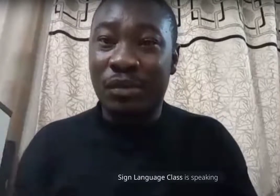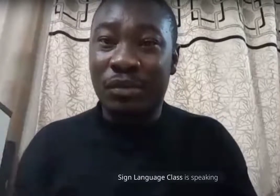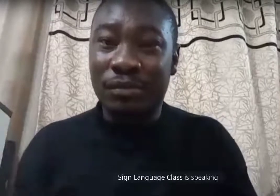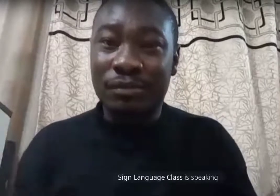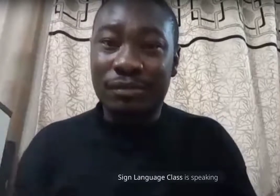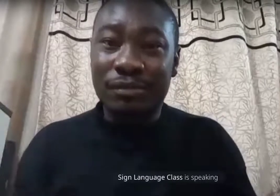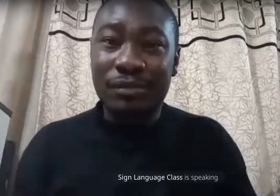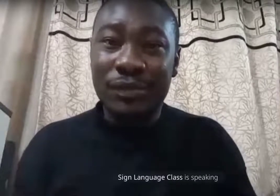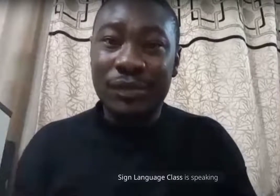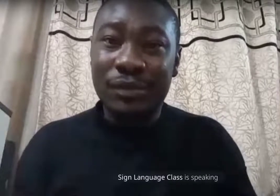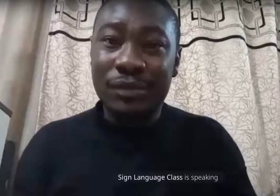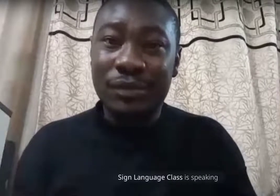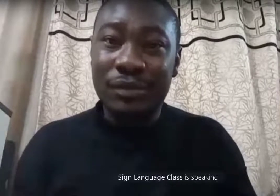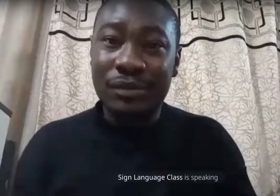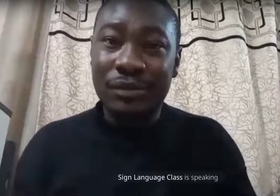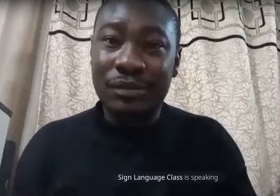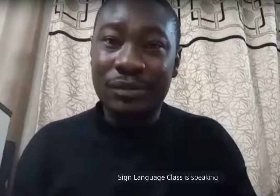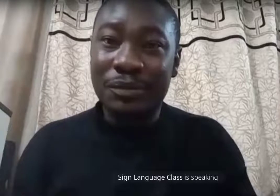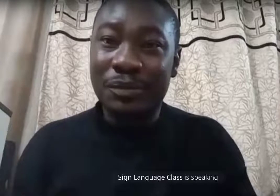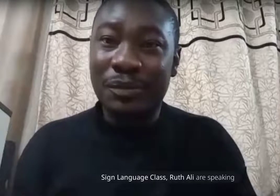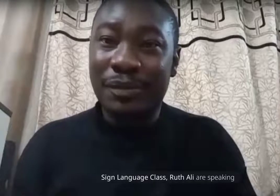Josiah wasn't called though, and I believe Josiah is not happy with you.